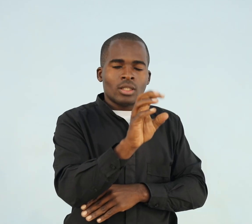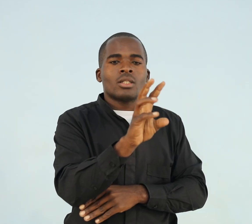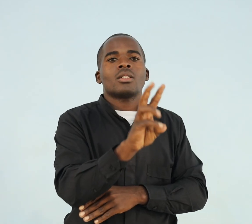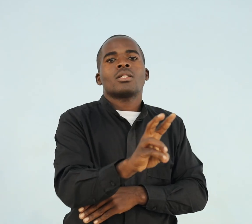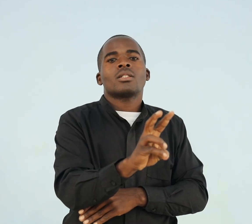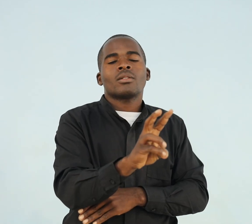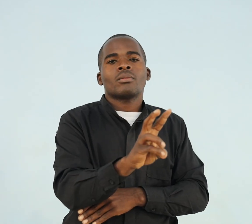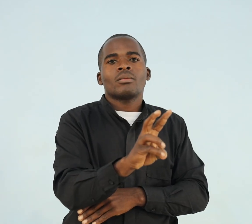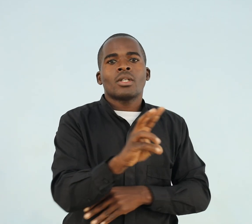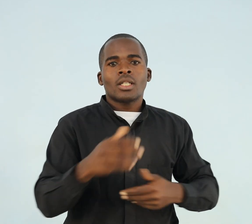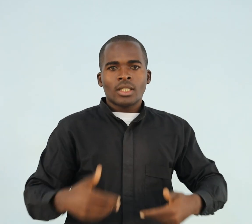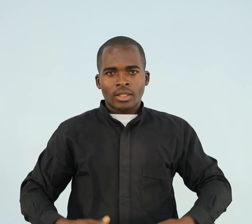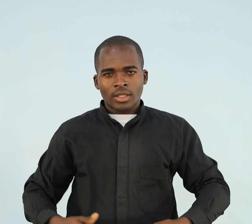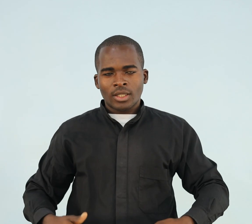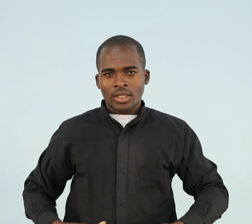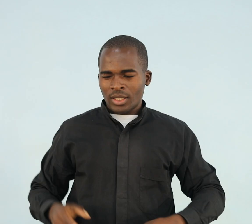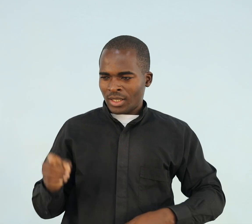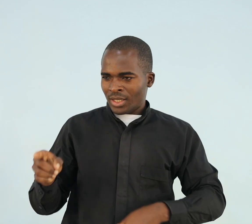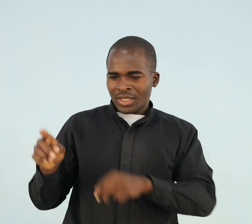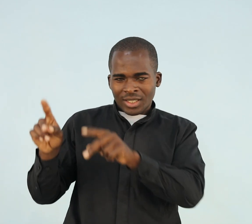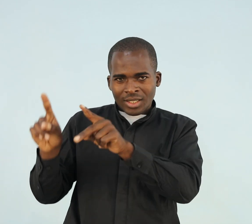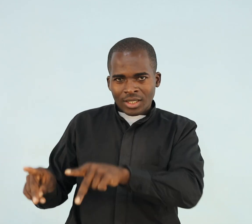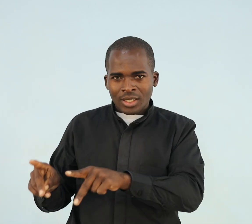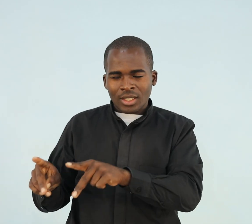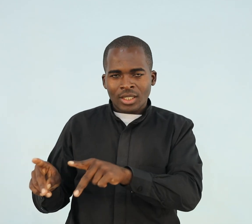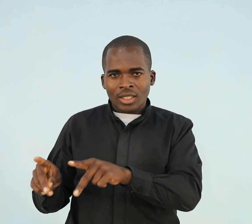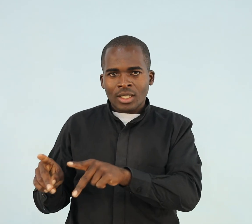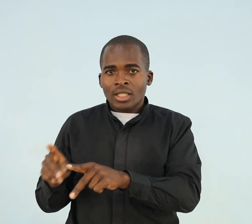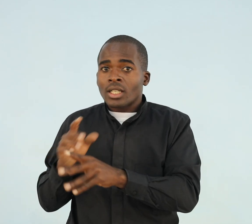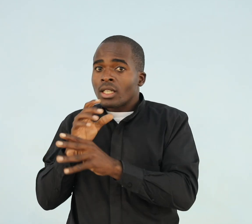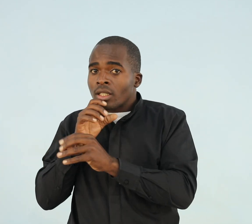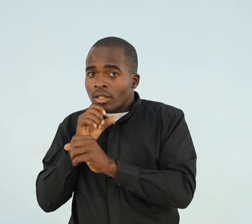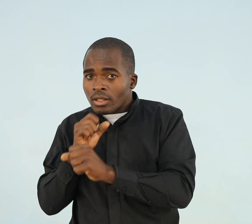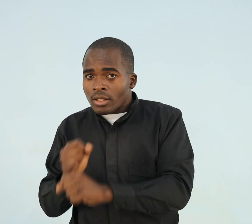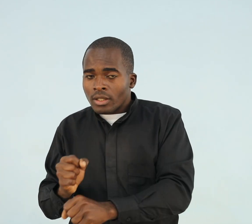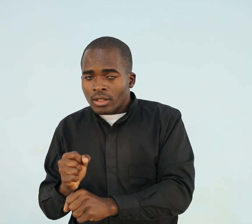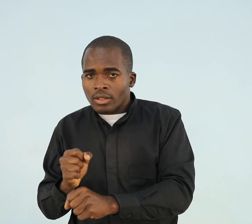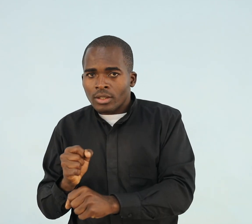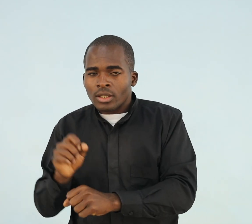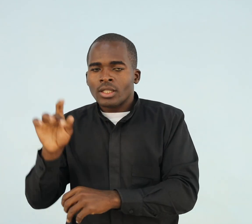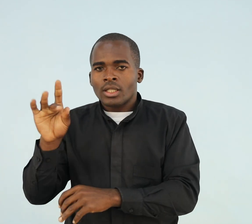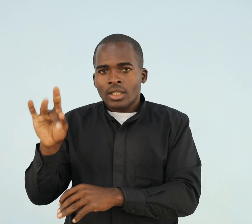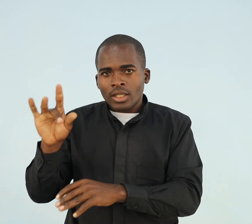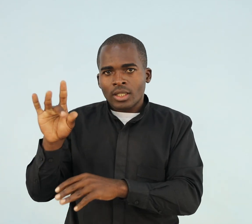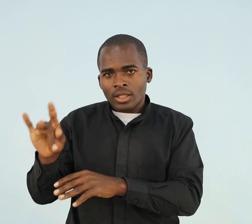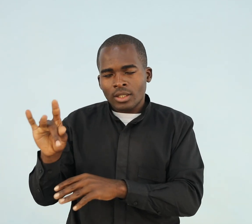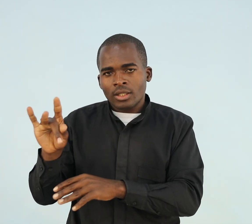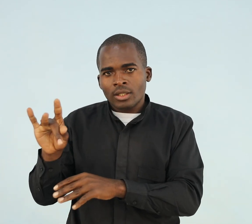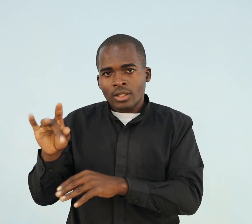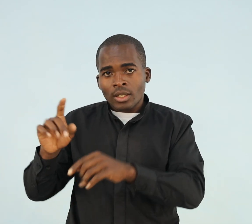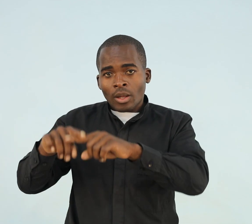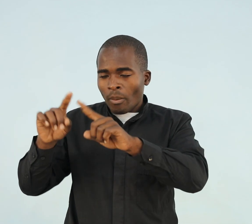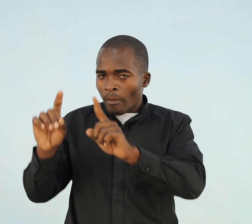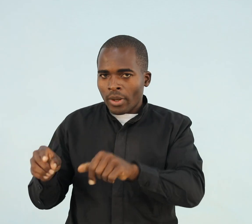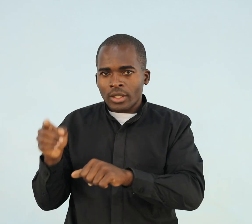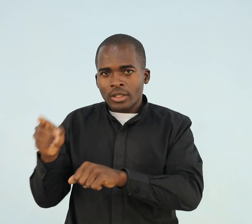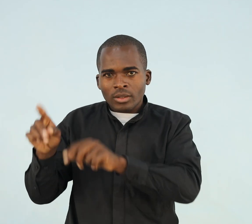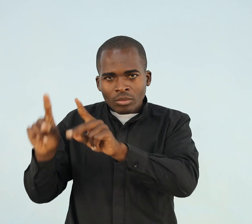youth means a person who has attained the age of 18 years but is below the age